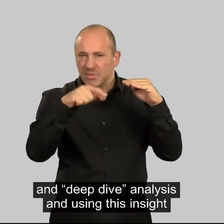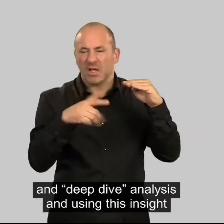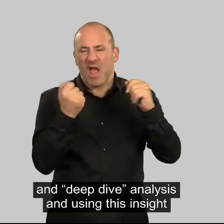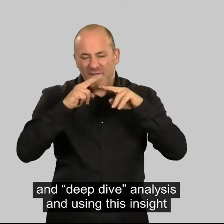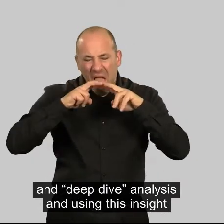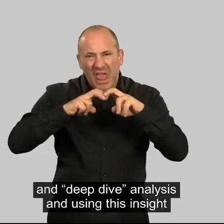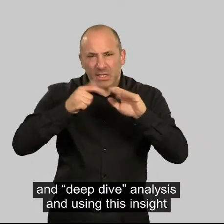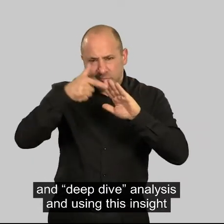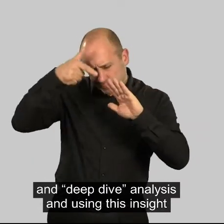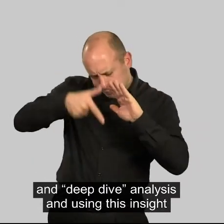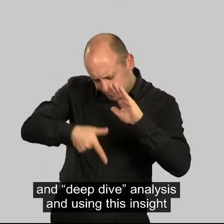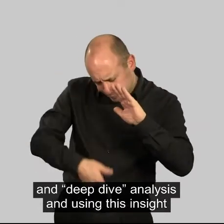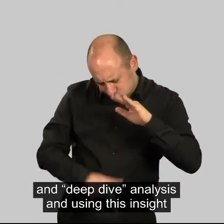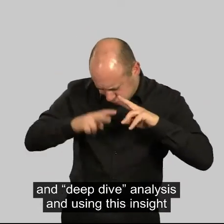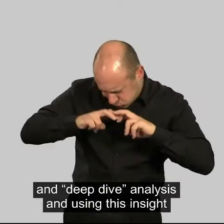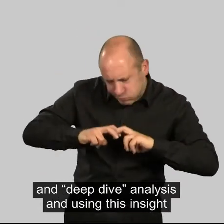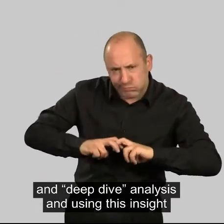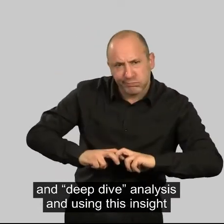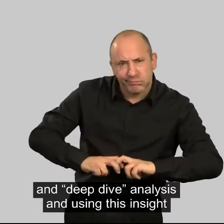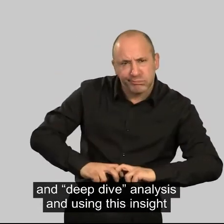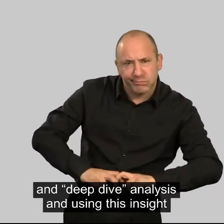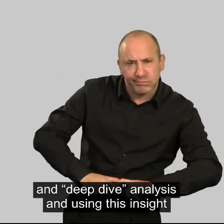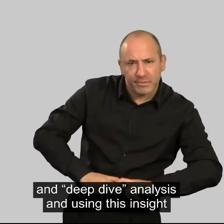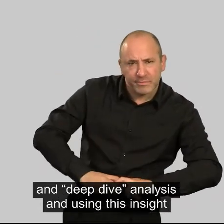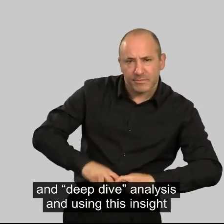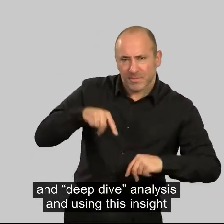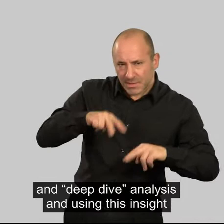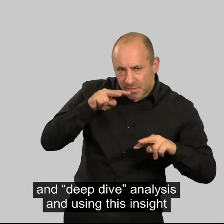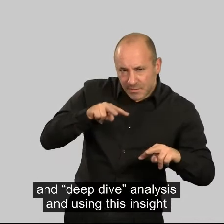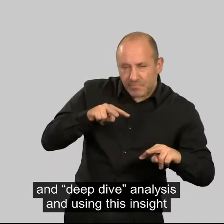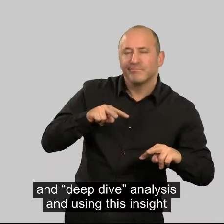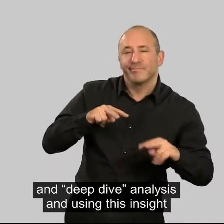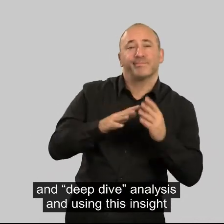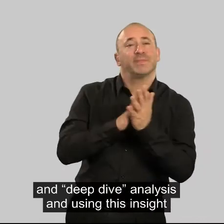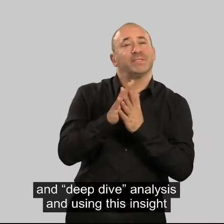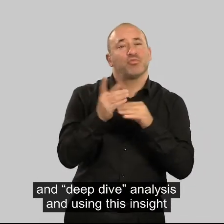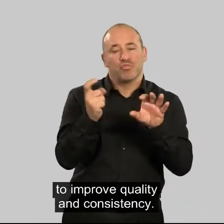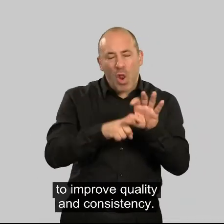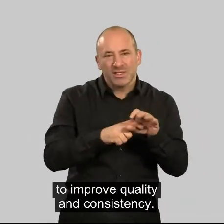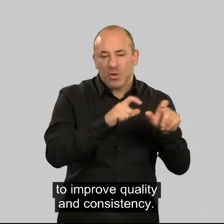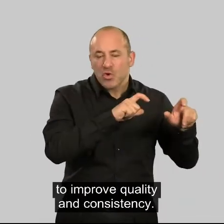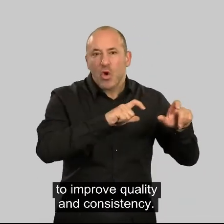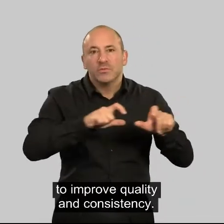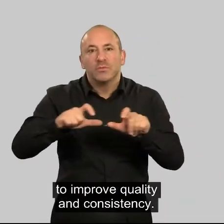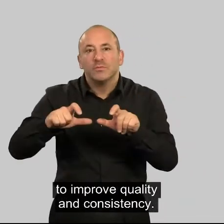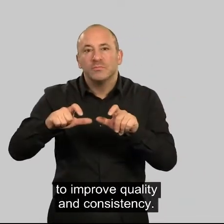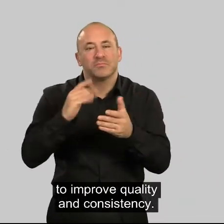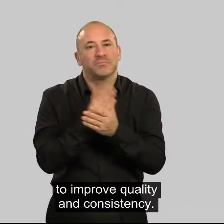and using this insight to improve quality and consistency.